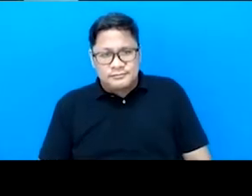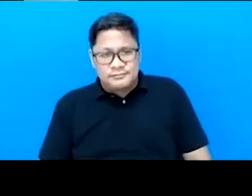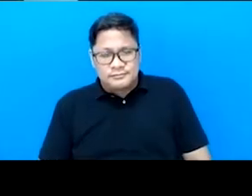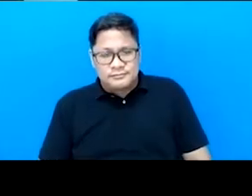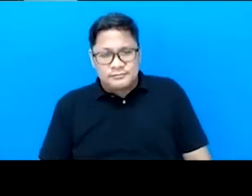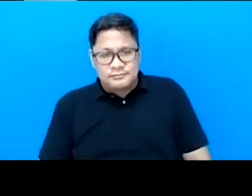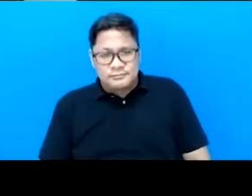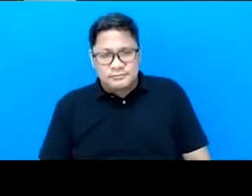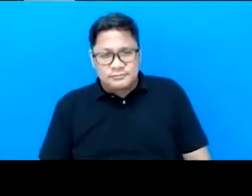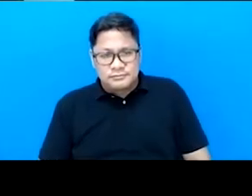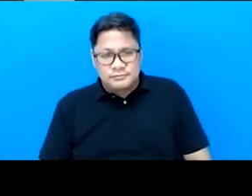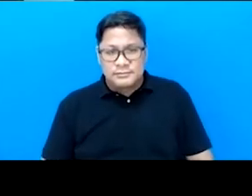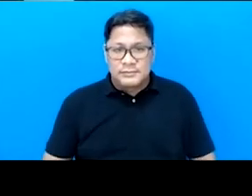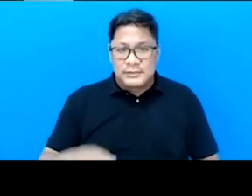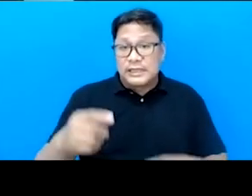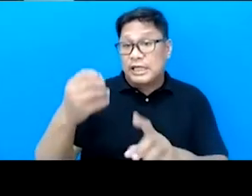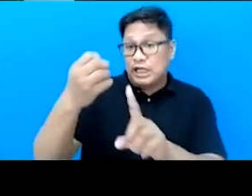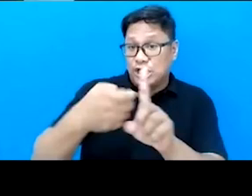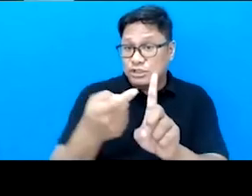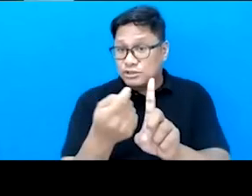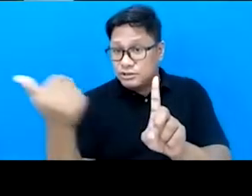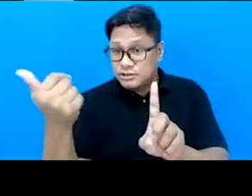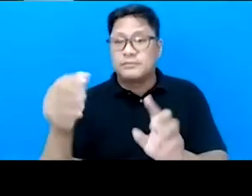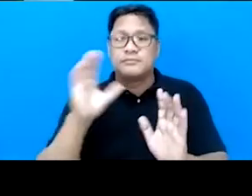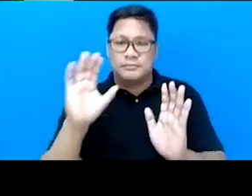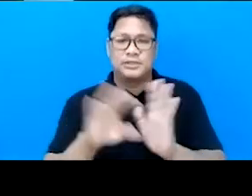Yeah, take out each and picture one.